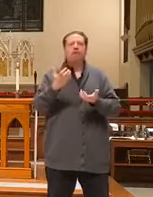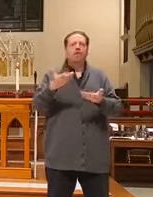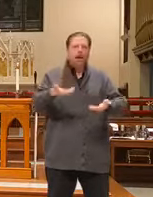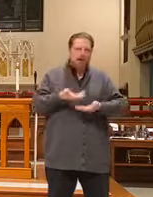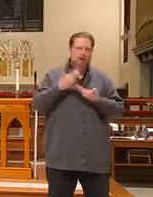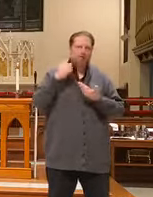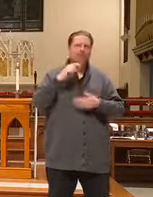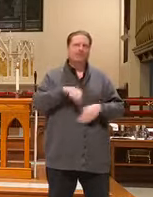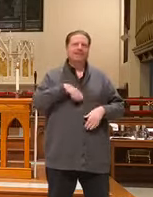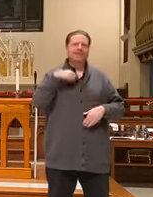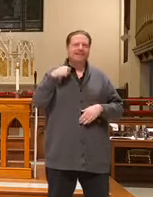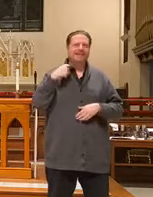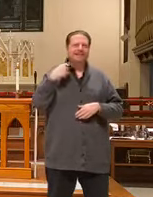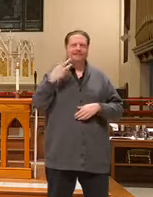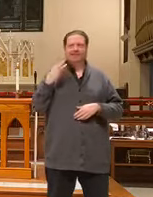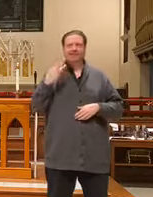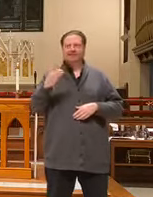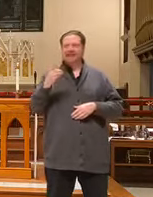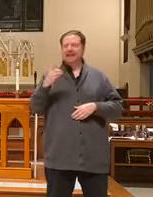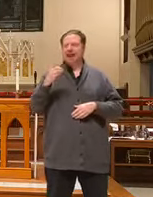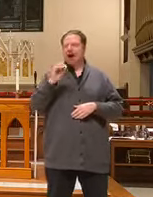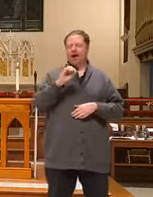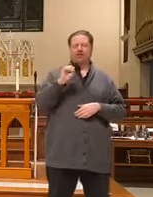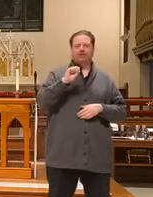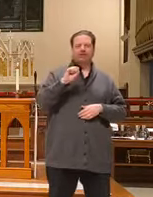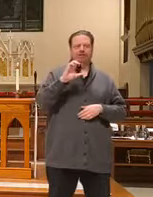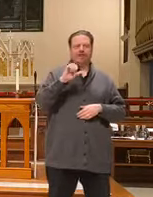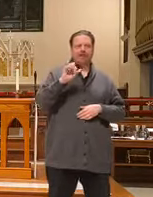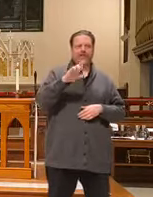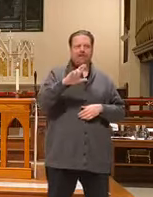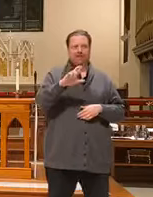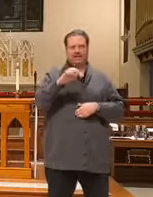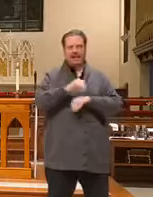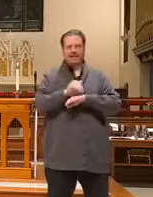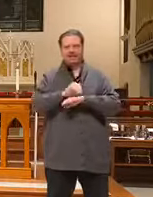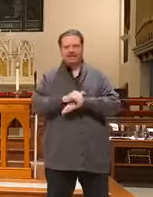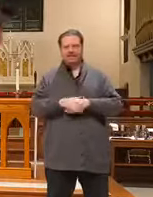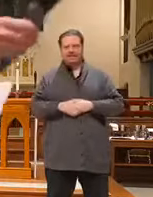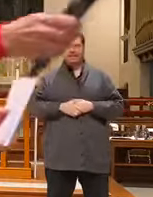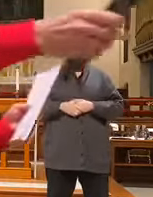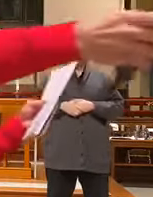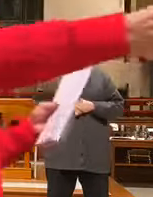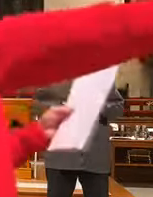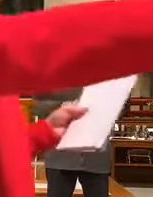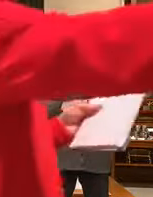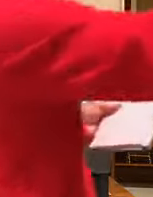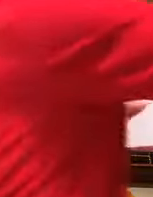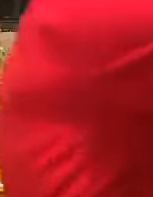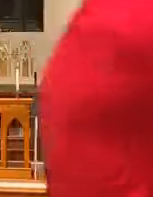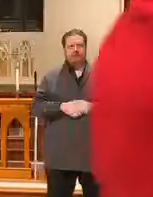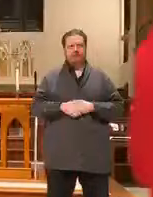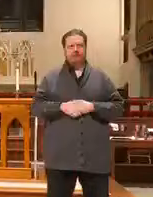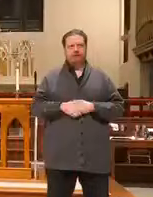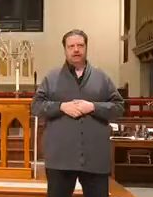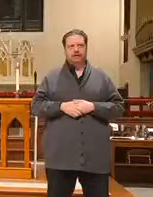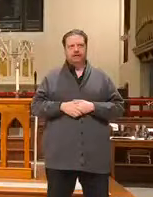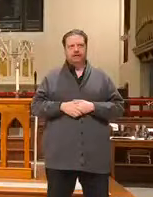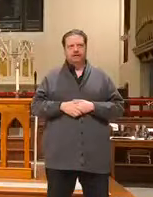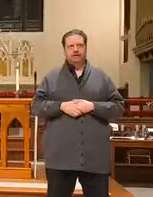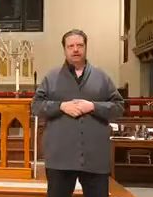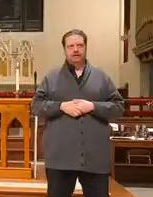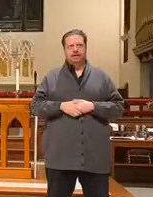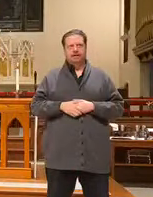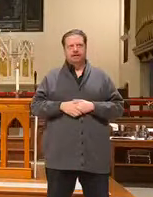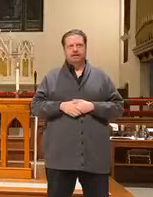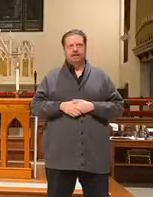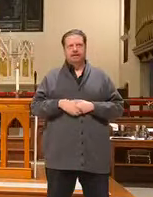Dignity Oscar night welcome. I'm here for the first time, and I apologize, but God is a strange God, and this is a horrible statement, but